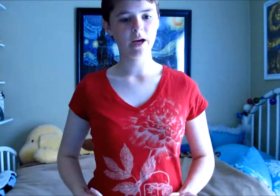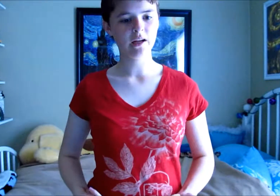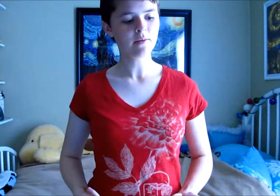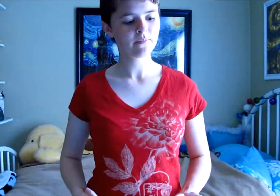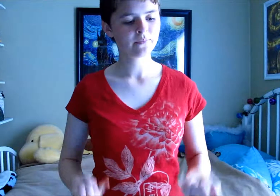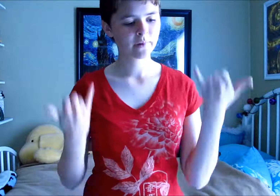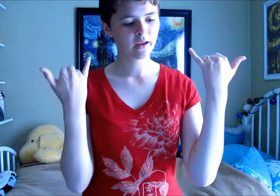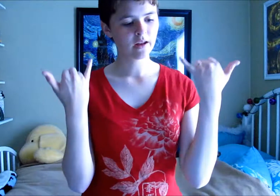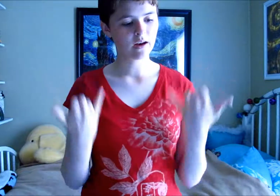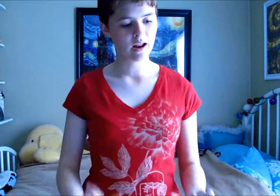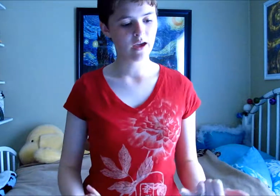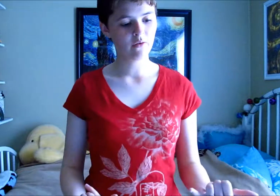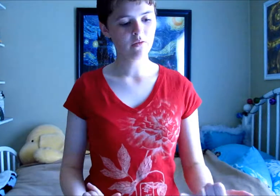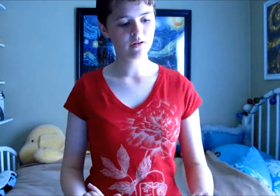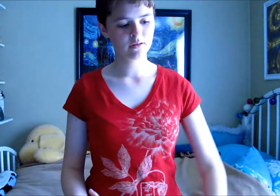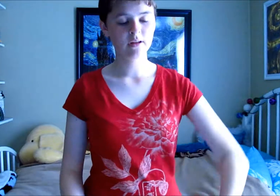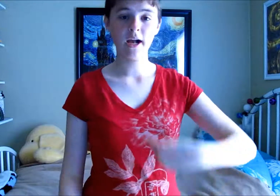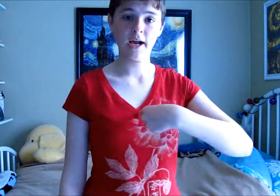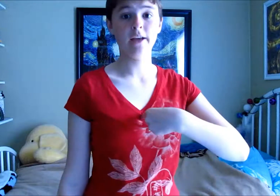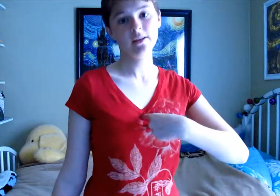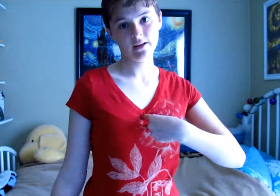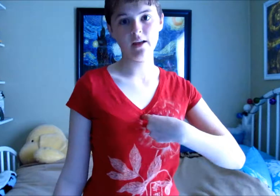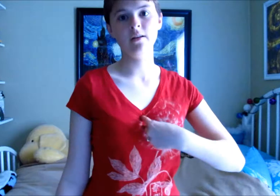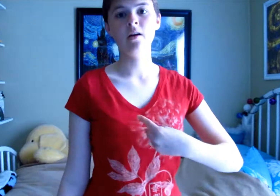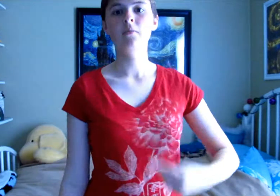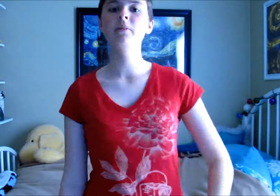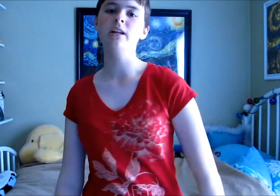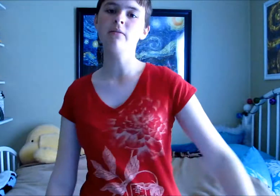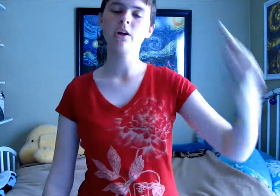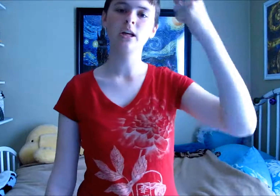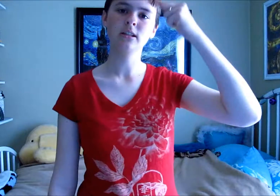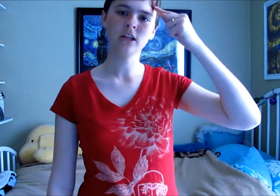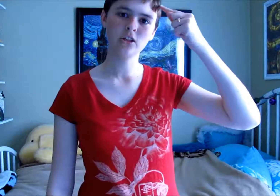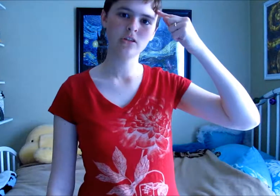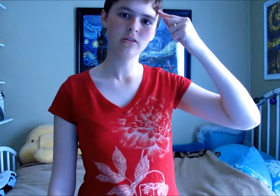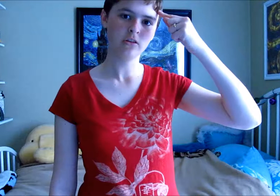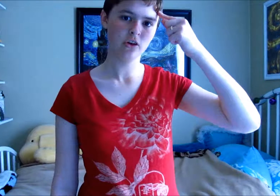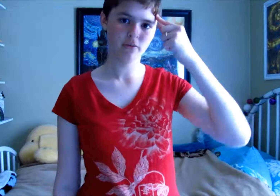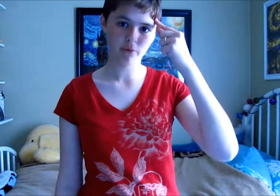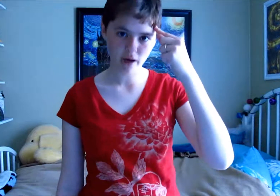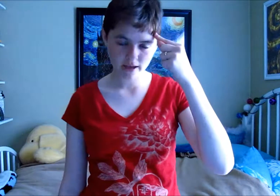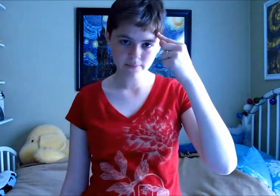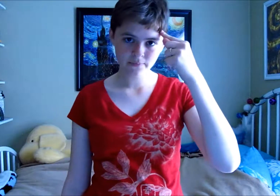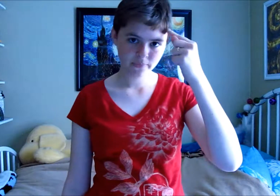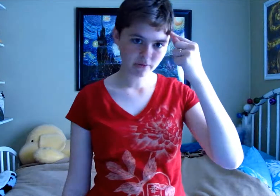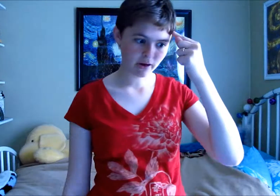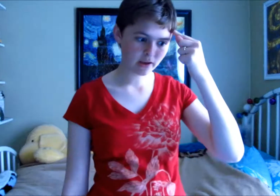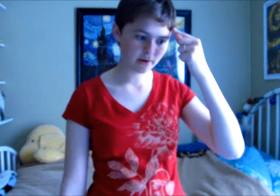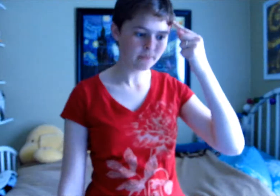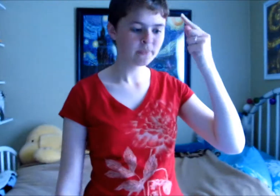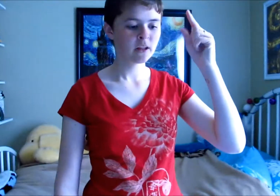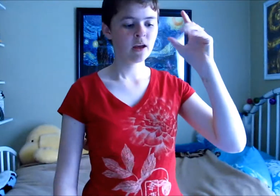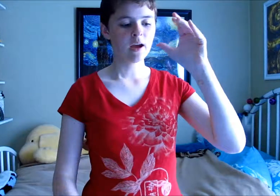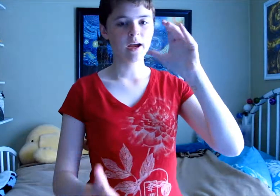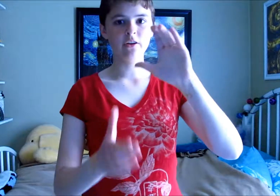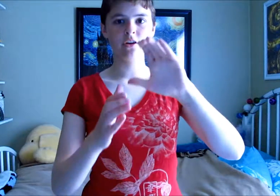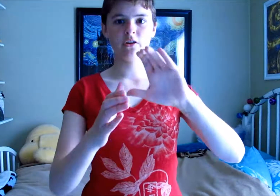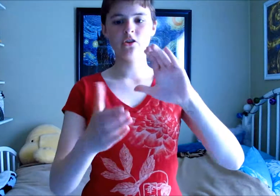body. Now, again, believe you're going to touch your forehead right here. And you're going to